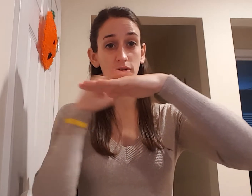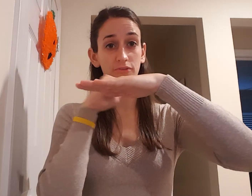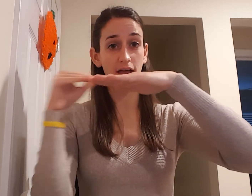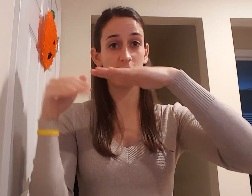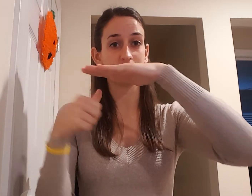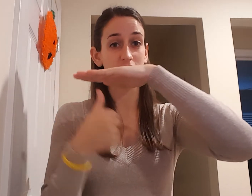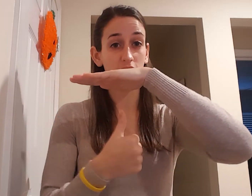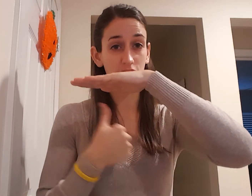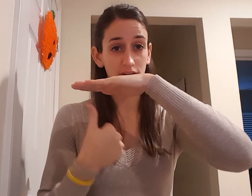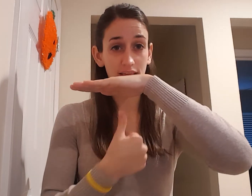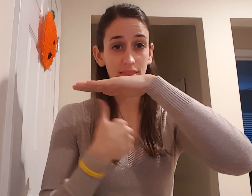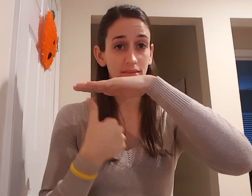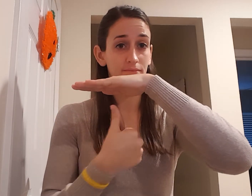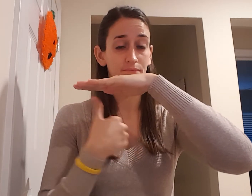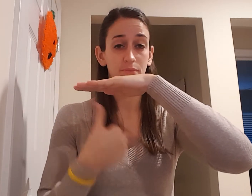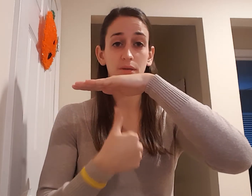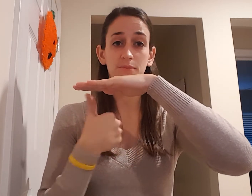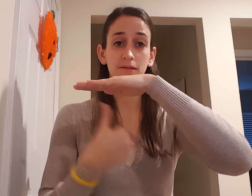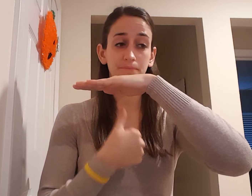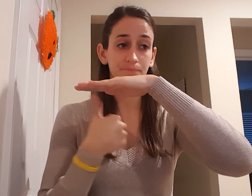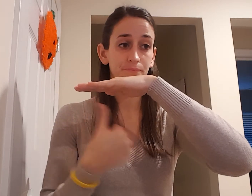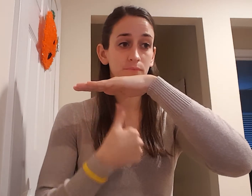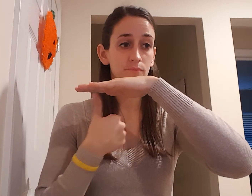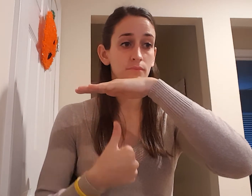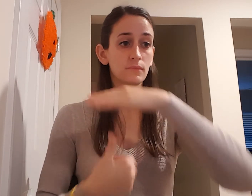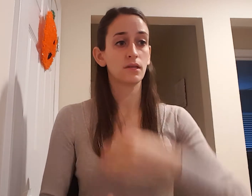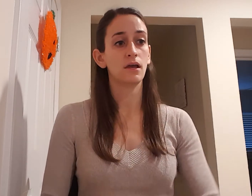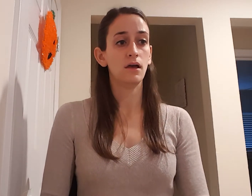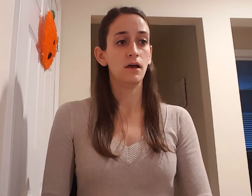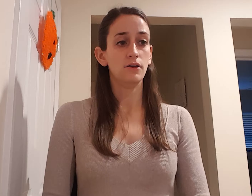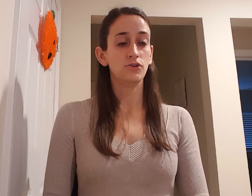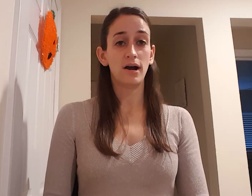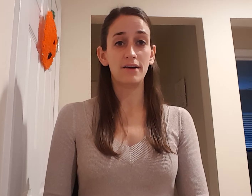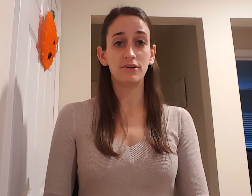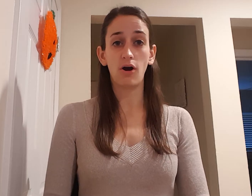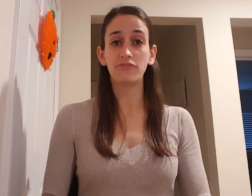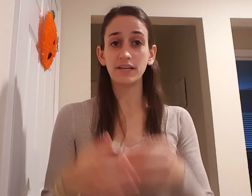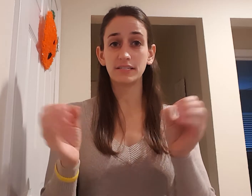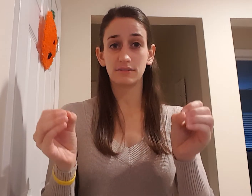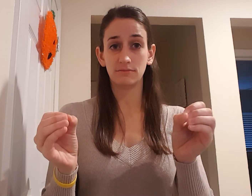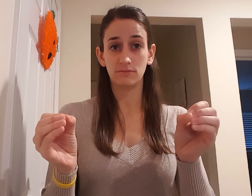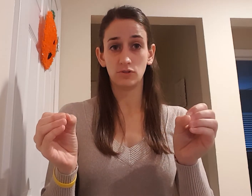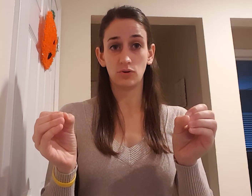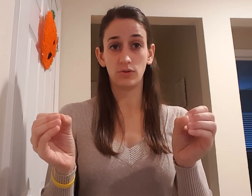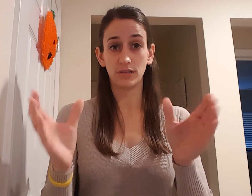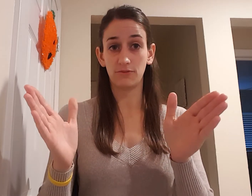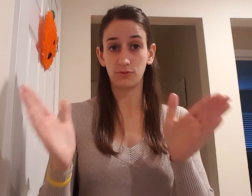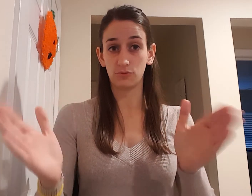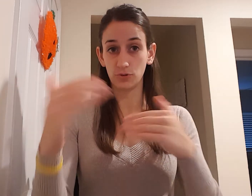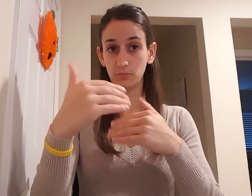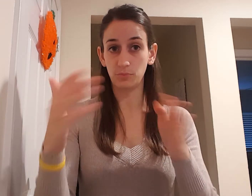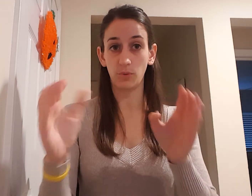for the house. It's underneath basement. You have an office. So the sign for room, but with